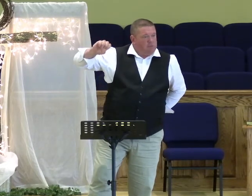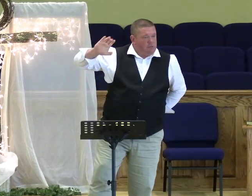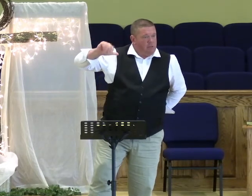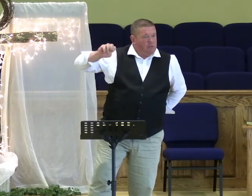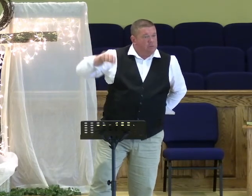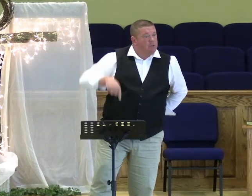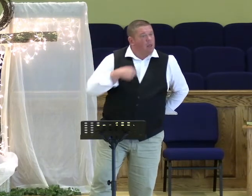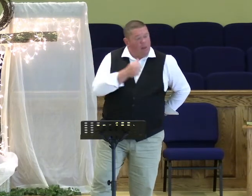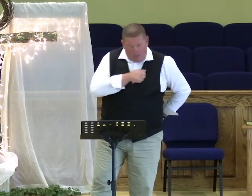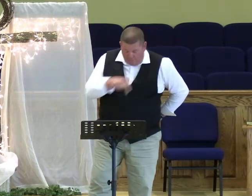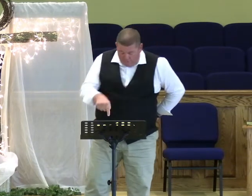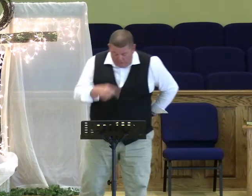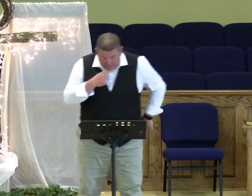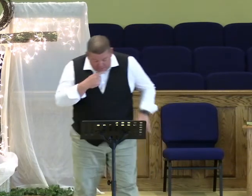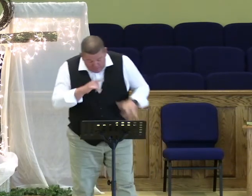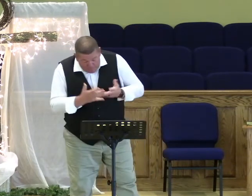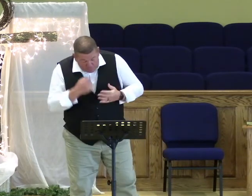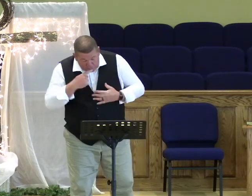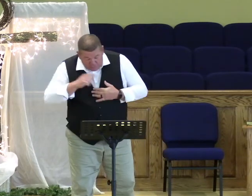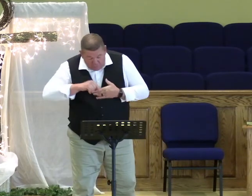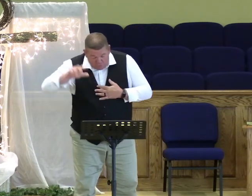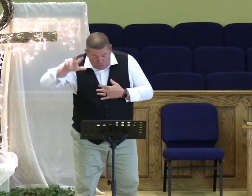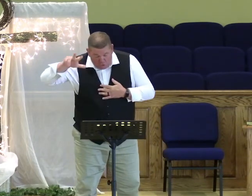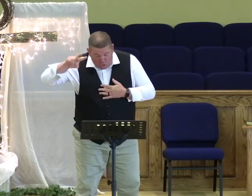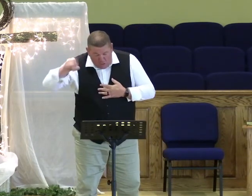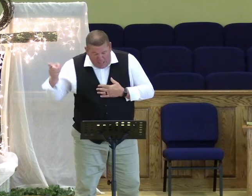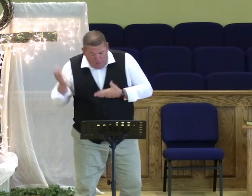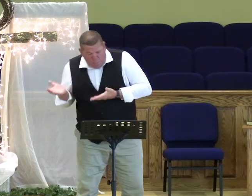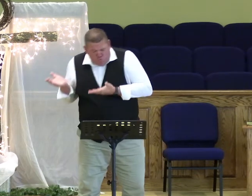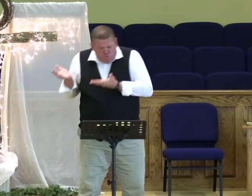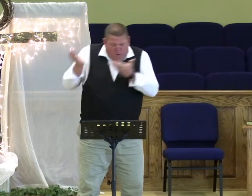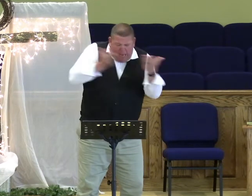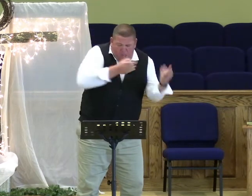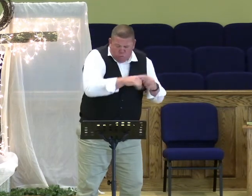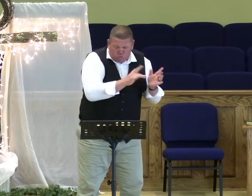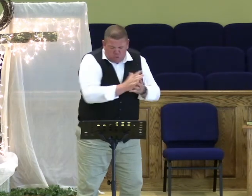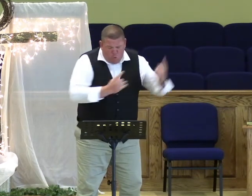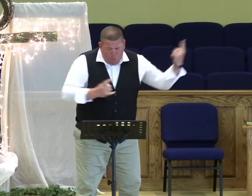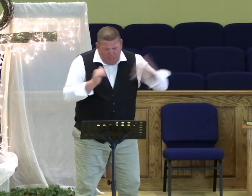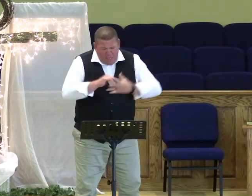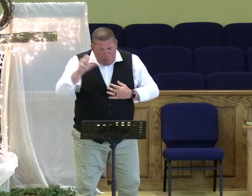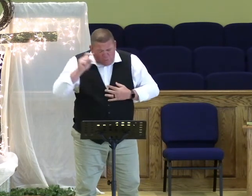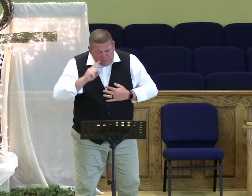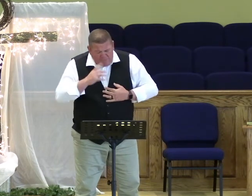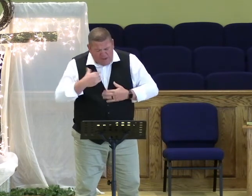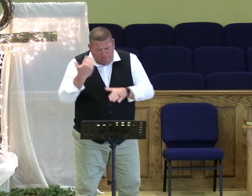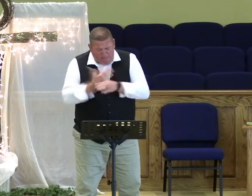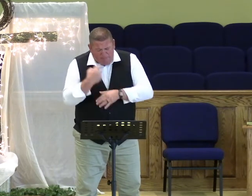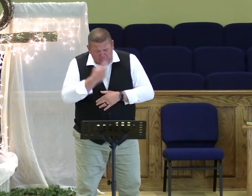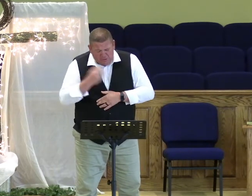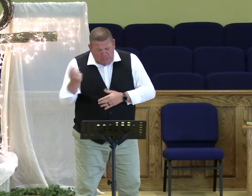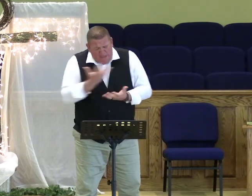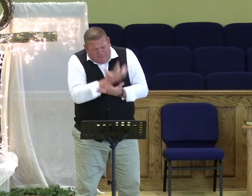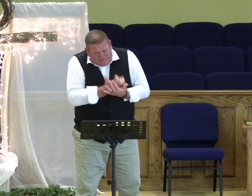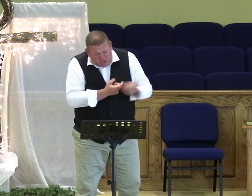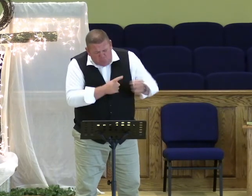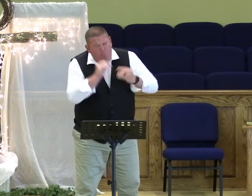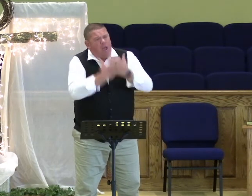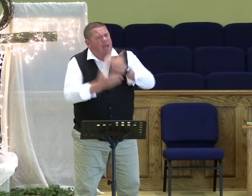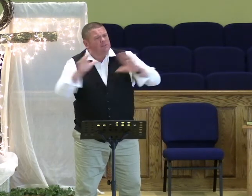the case. I love this. The Bible says in verse 32, and they bring unto him one that was deaf and had an impediment in his speech,